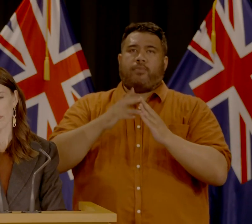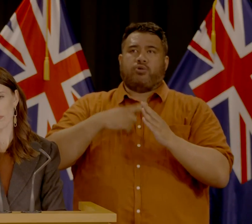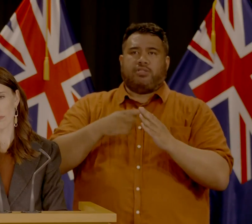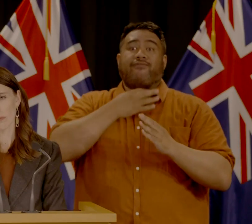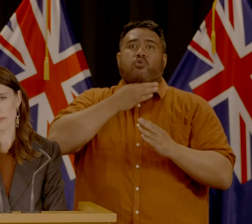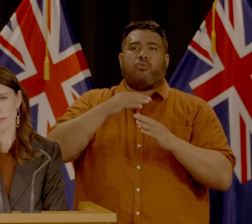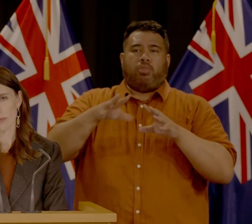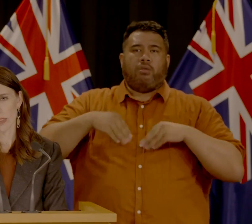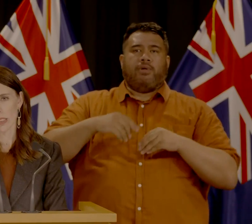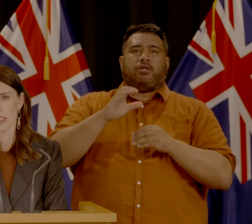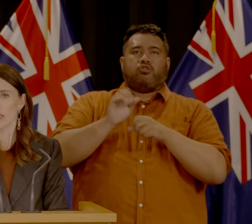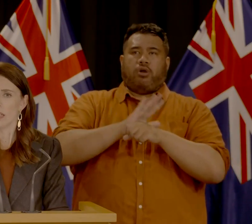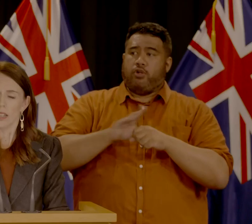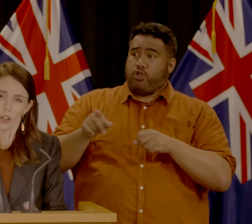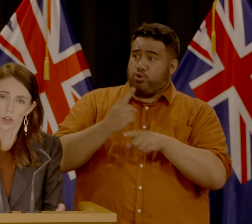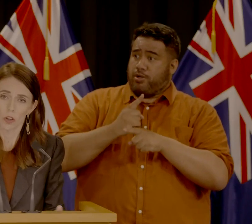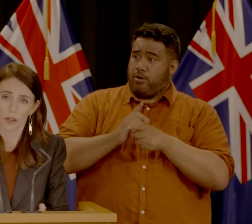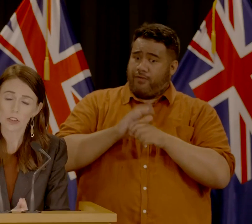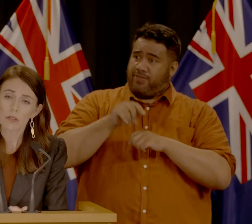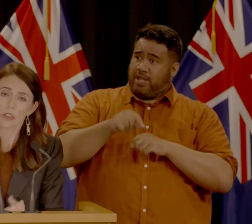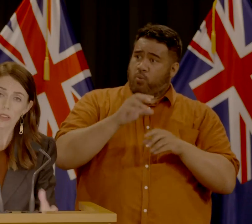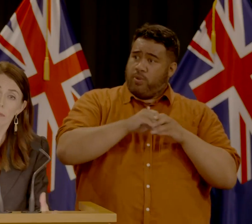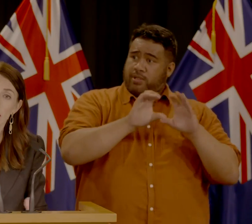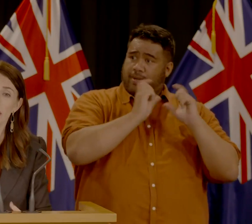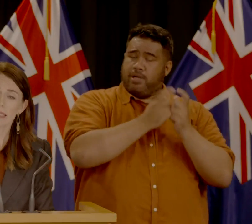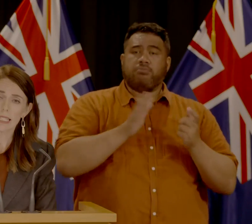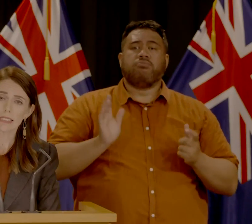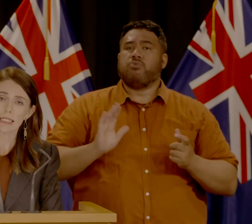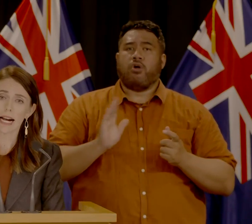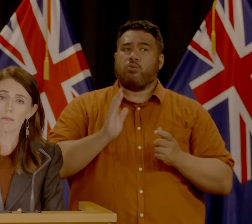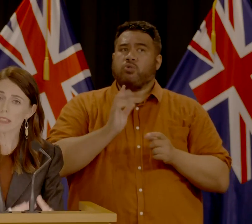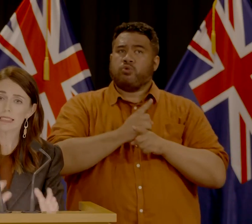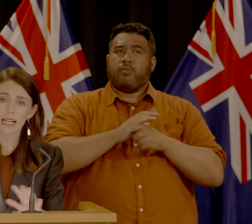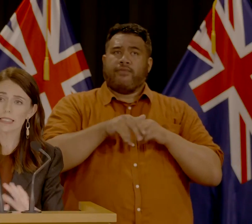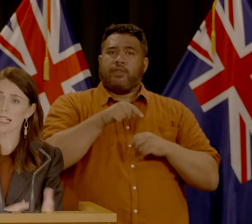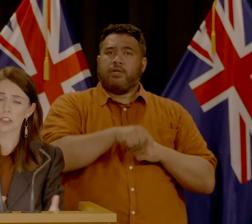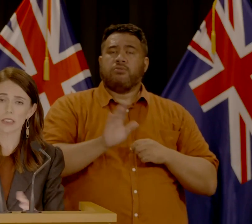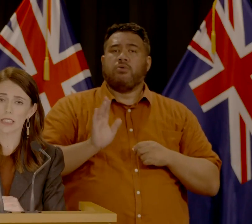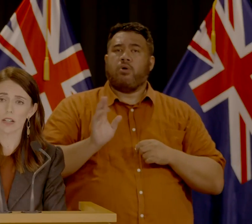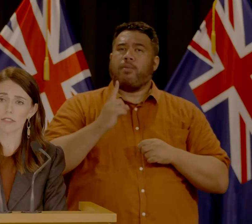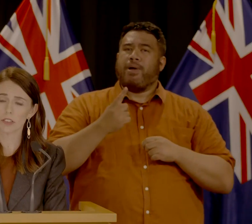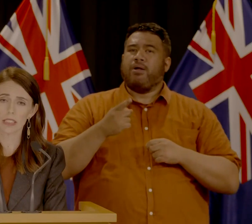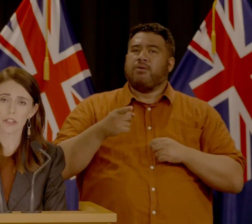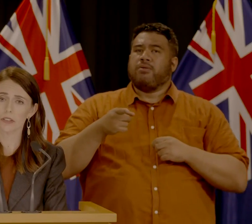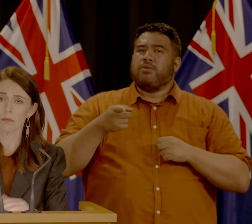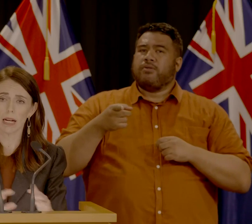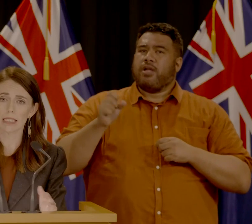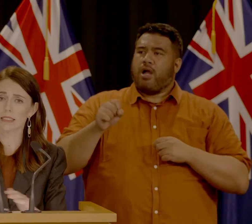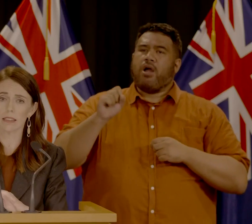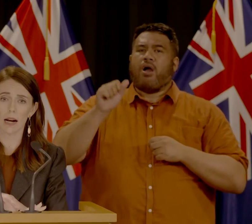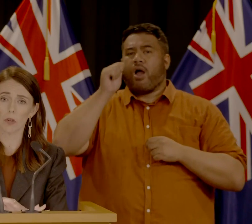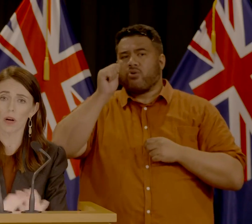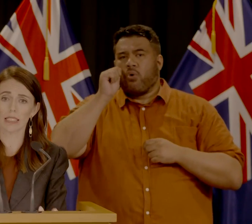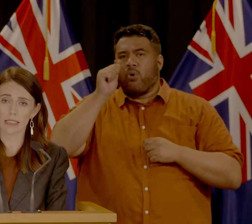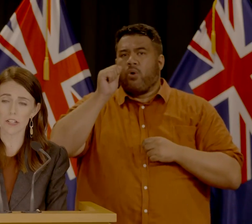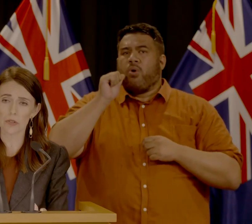Is that something that you discussed today? Or something the government's No, it's not something that we discussed today, but these are discussions that I've certainly heard